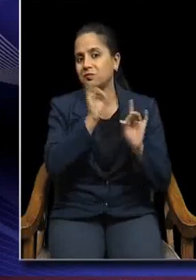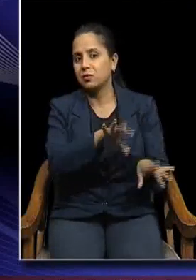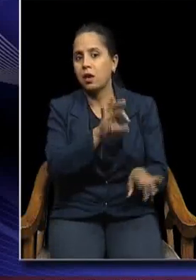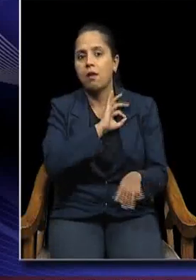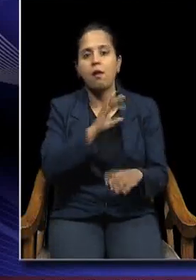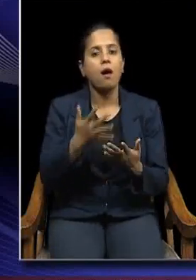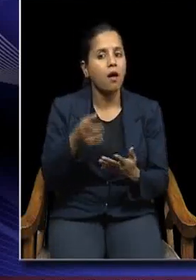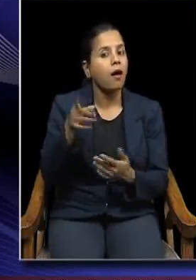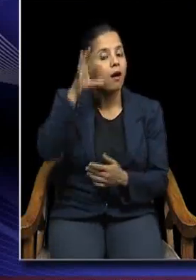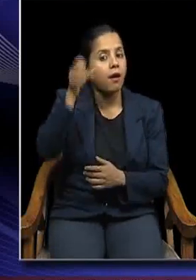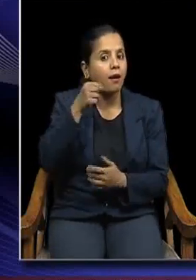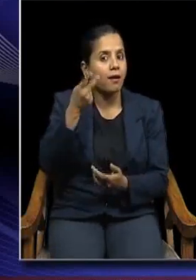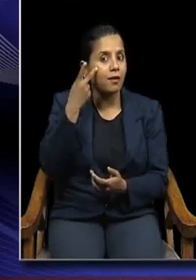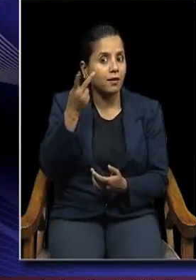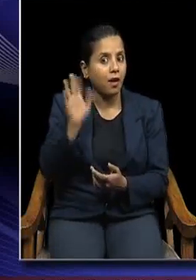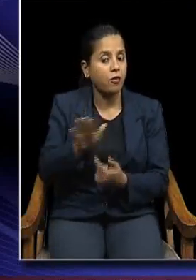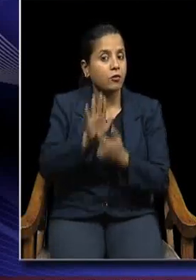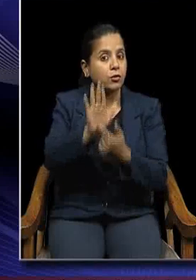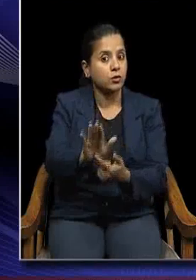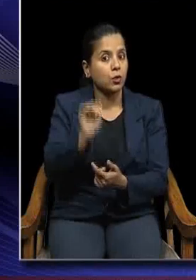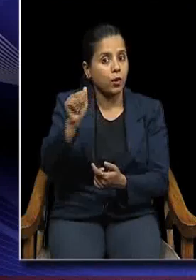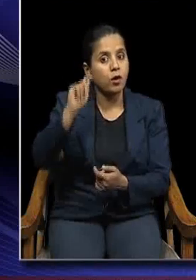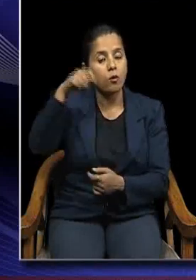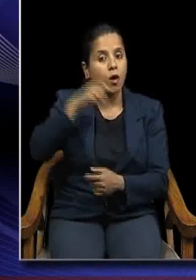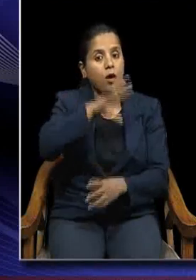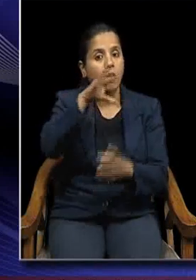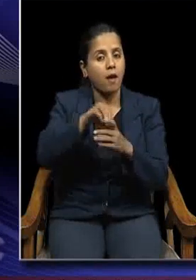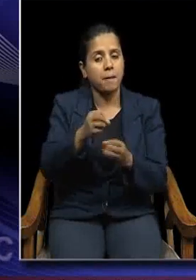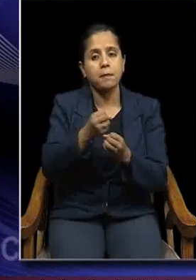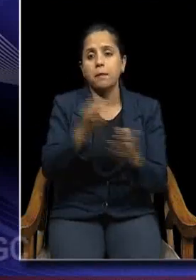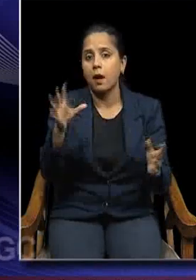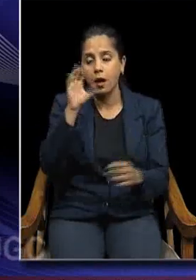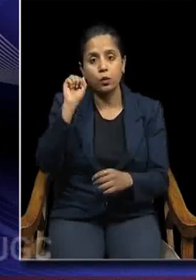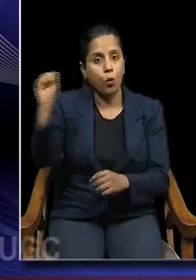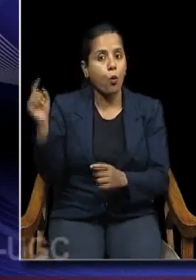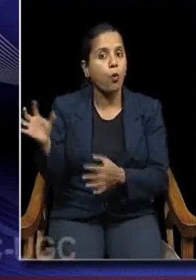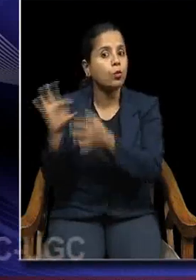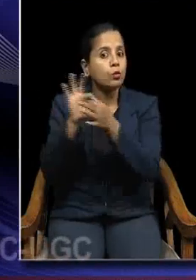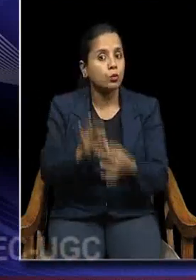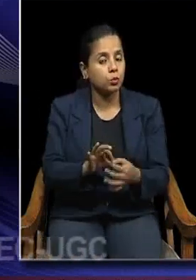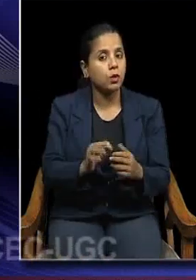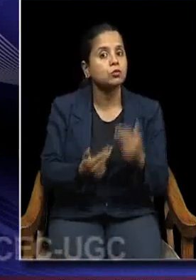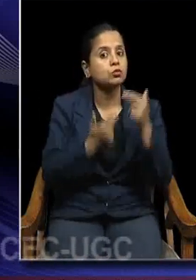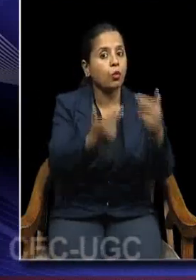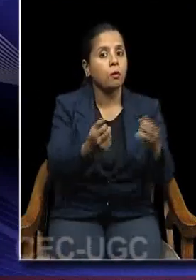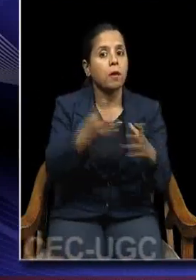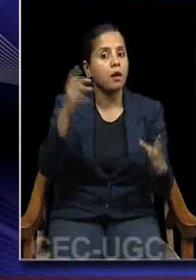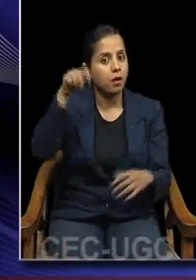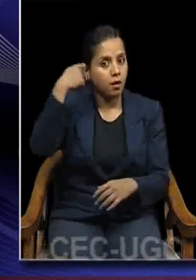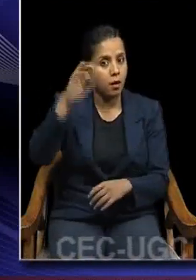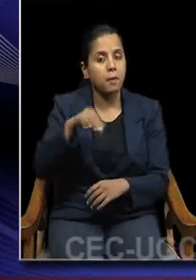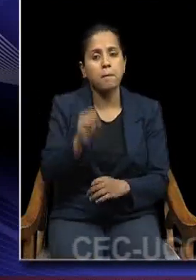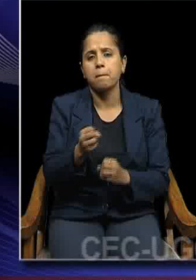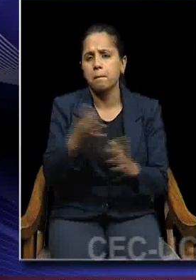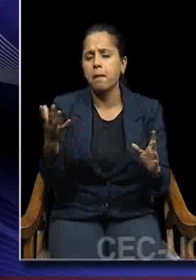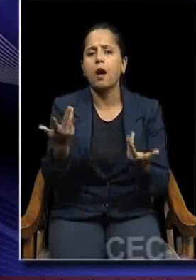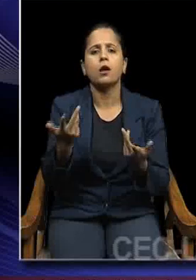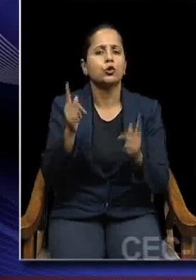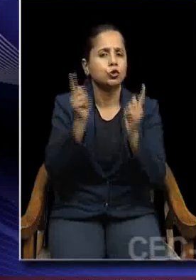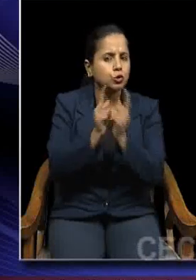that Gandhi was represented in cinema many a times, not only in the mainstream films, but a number of